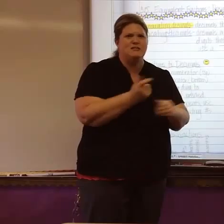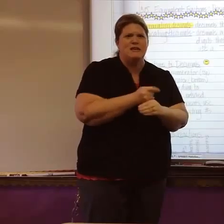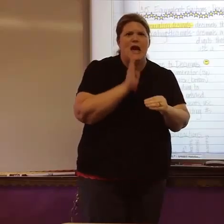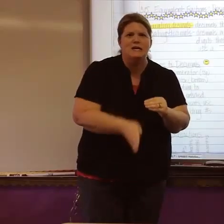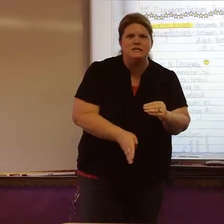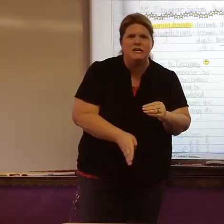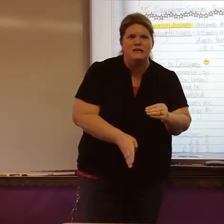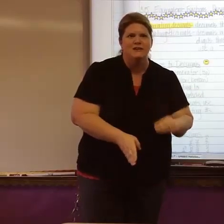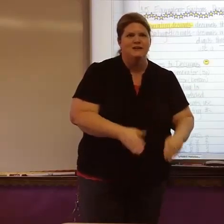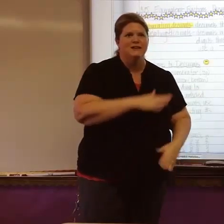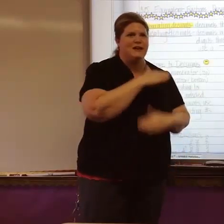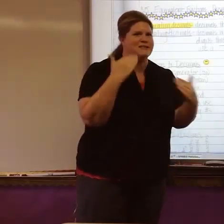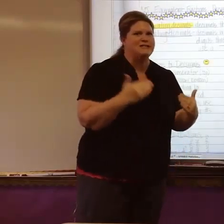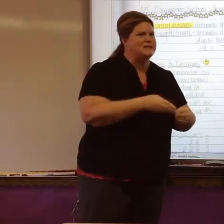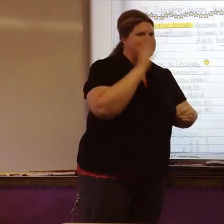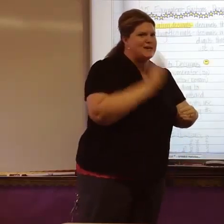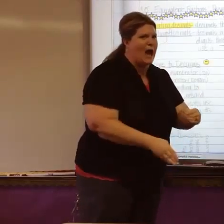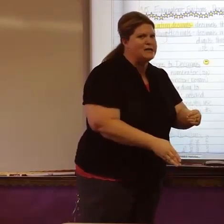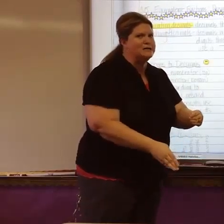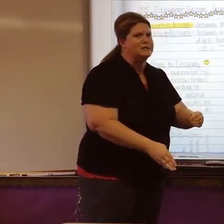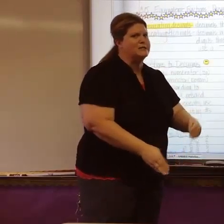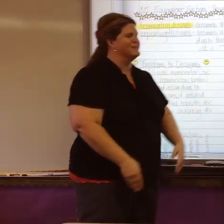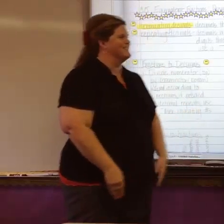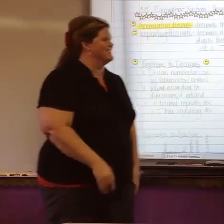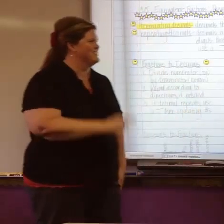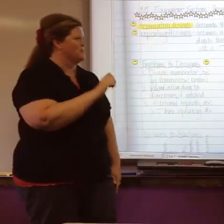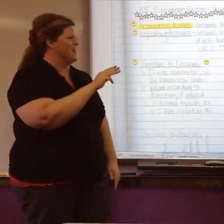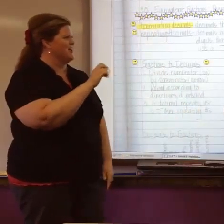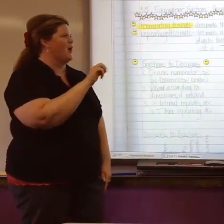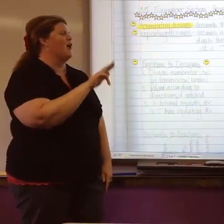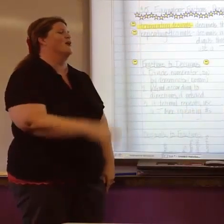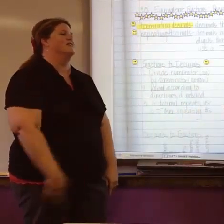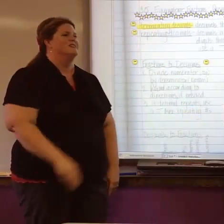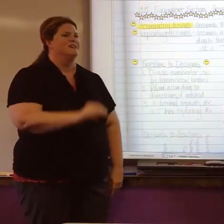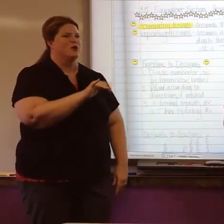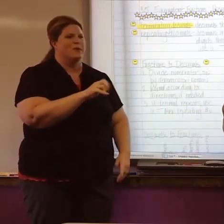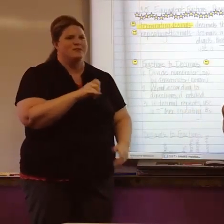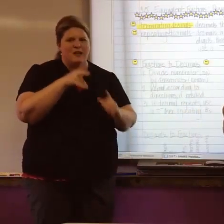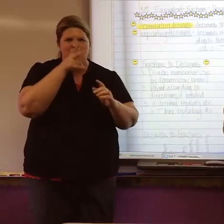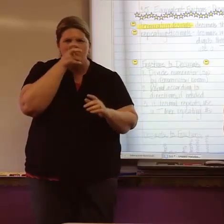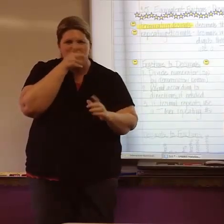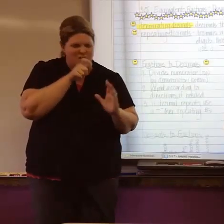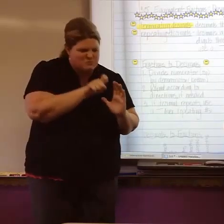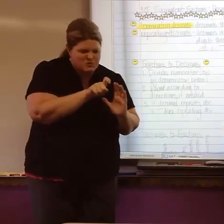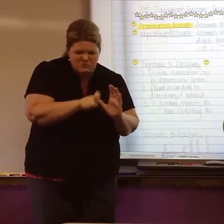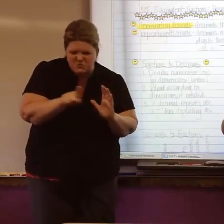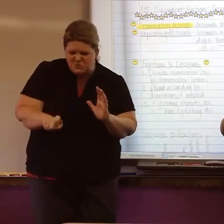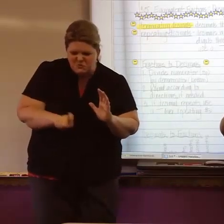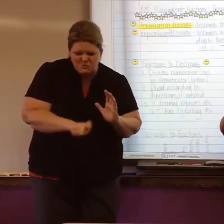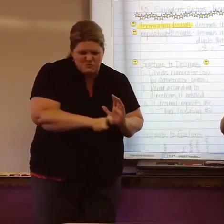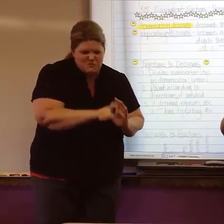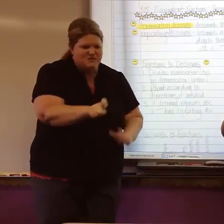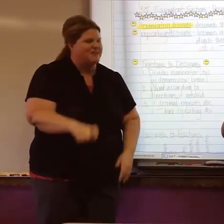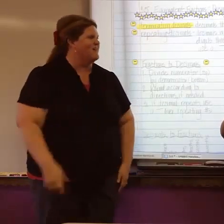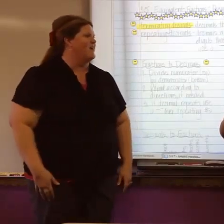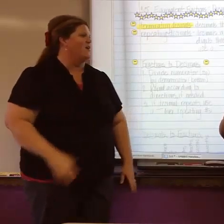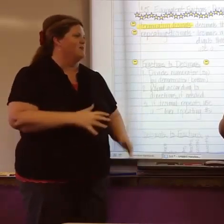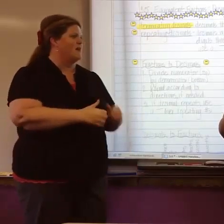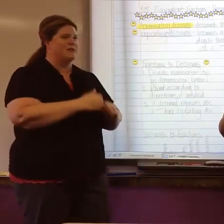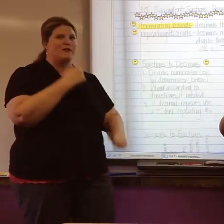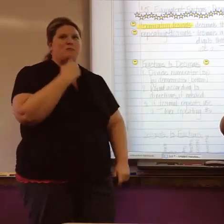This is the end. I was thinking That's more it. of It's like, the end. like Terminex, Oh, killing bugs. I wasn't thinking about like mean